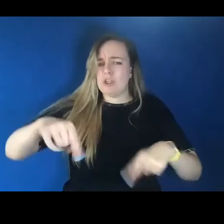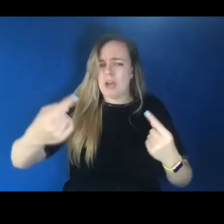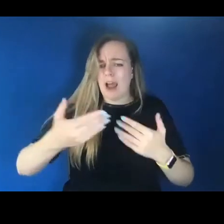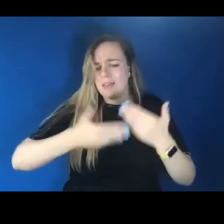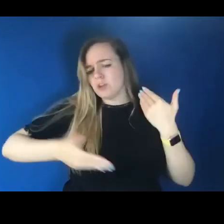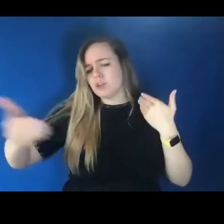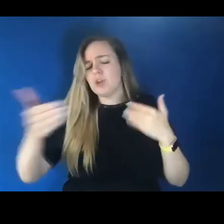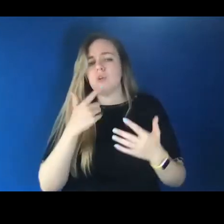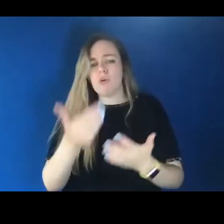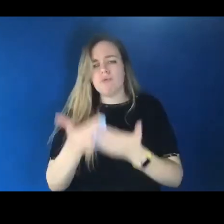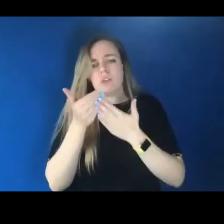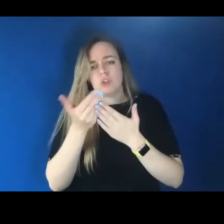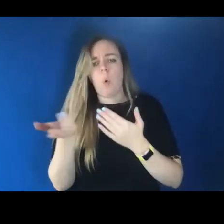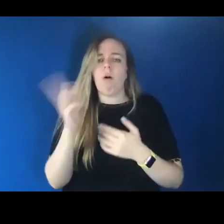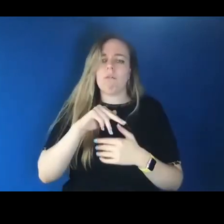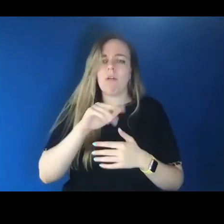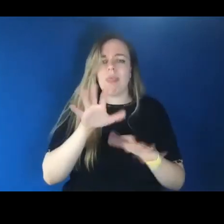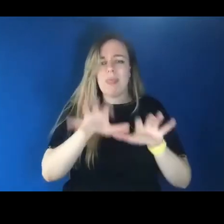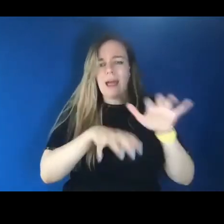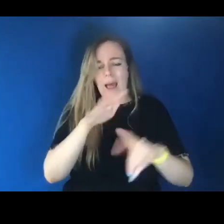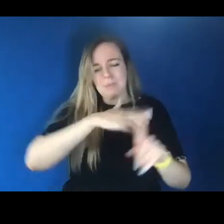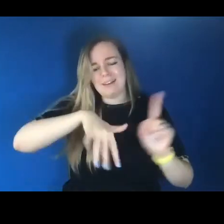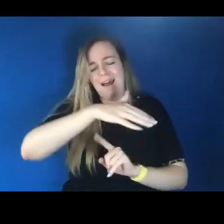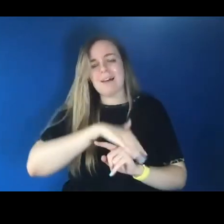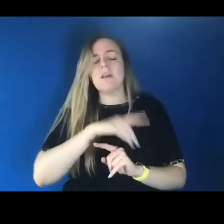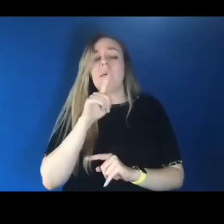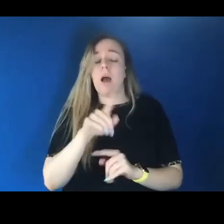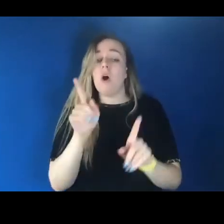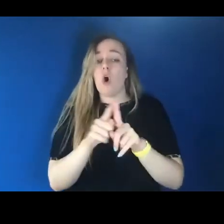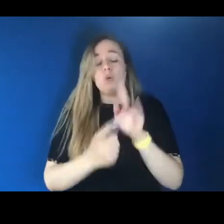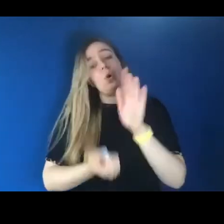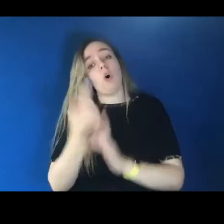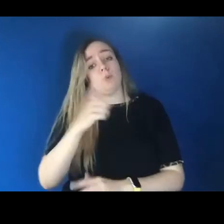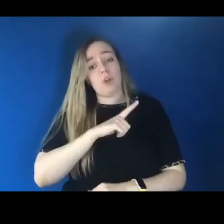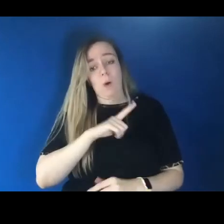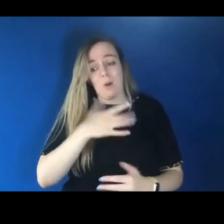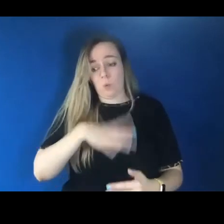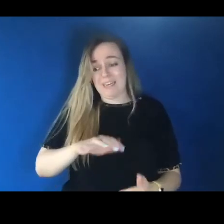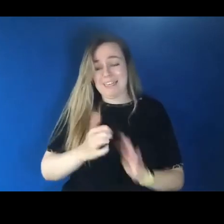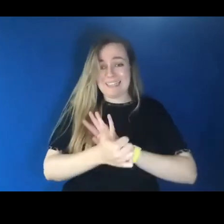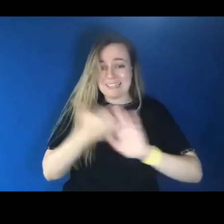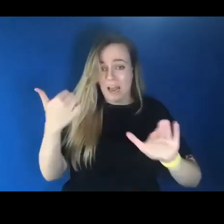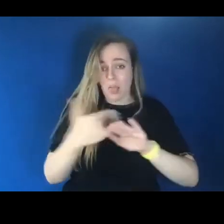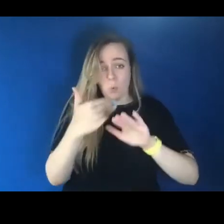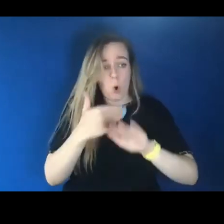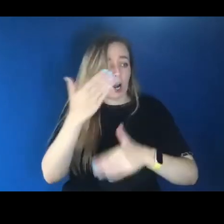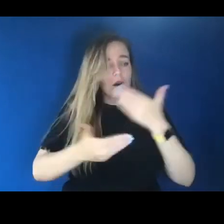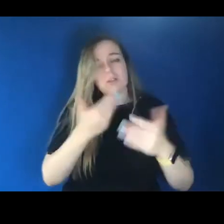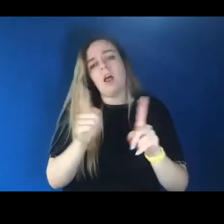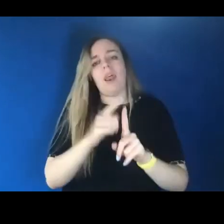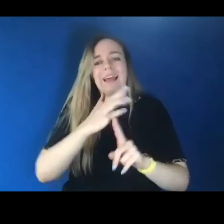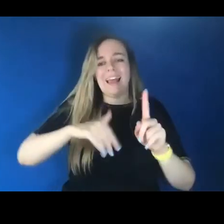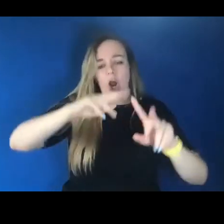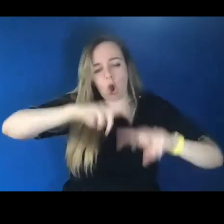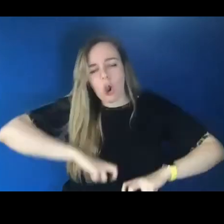those habitats, but that's also an opportunity as it requires skilled workers out on the ground, like ecologists to do